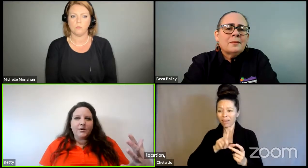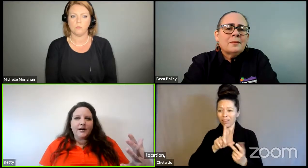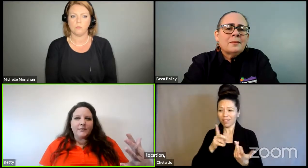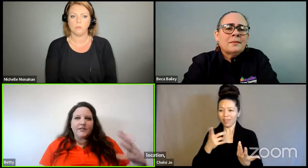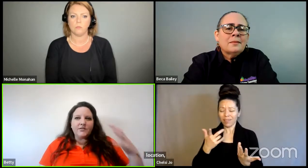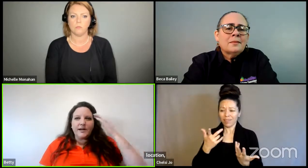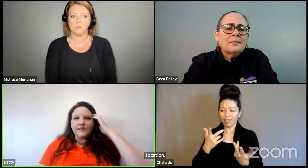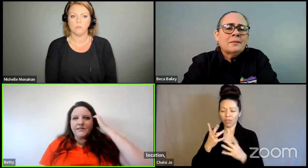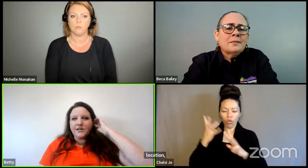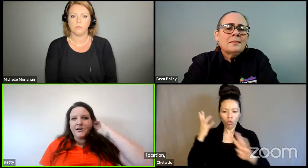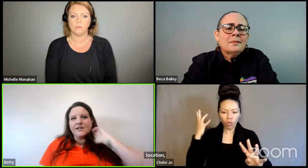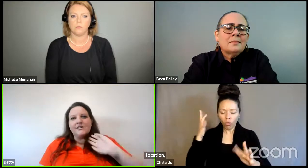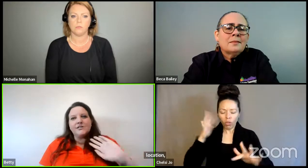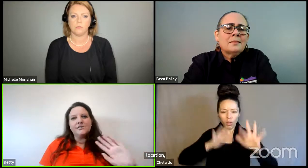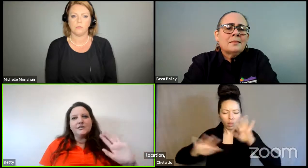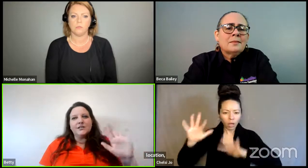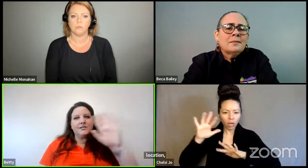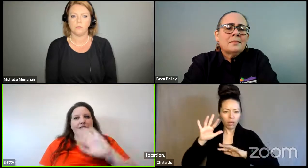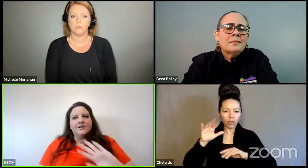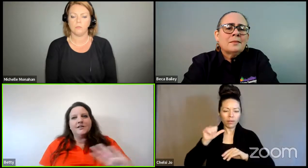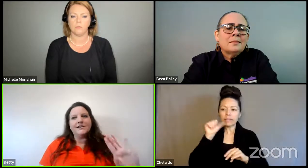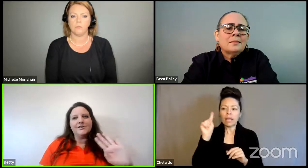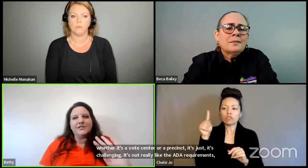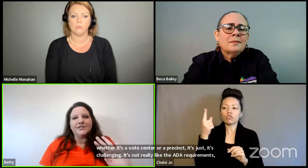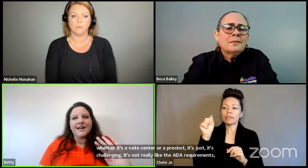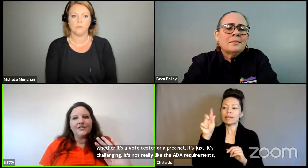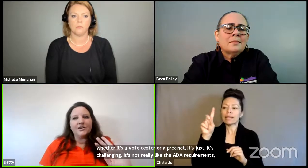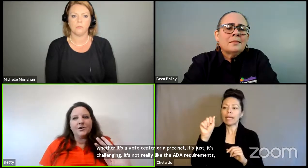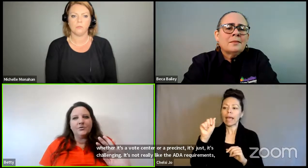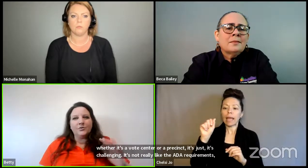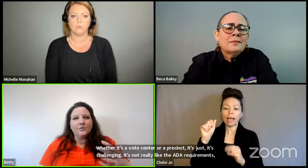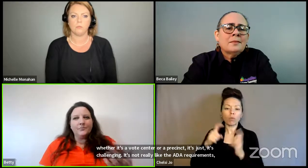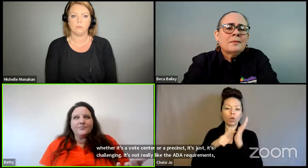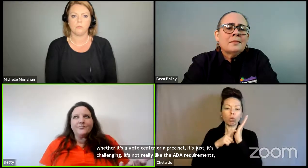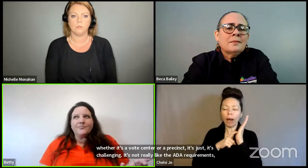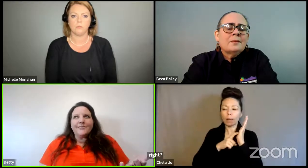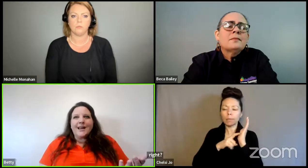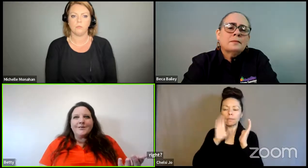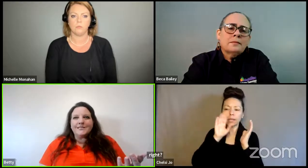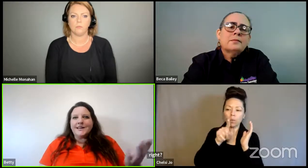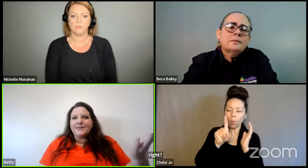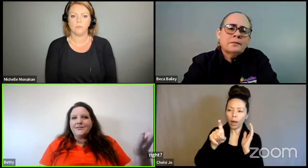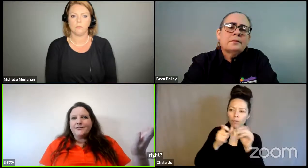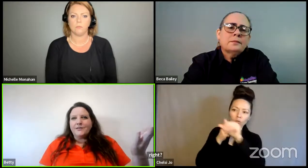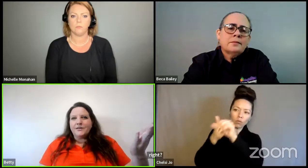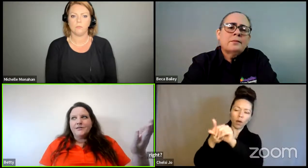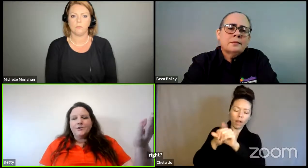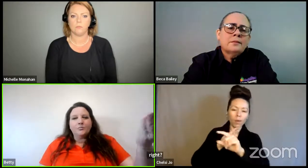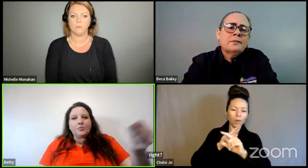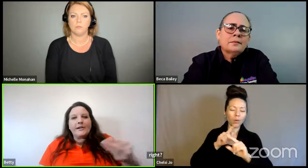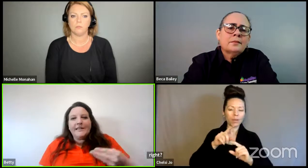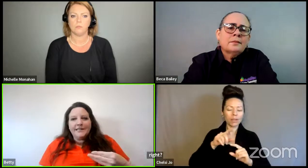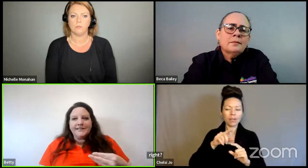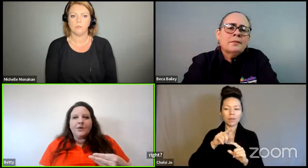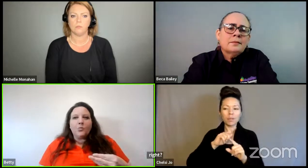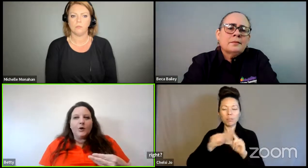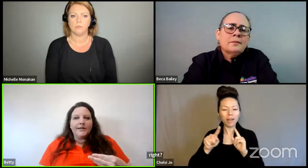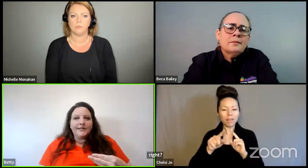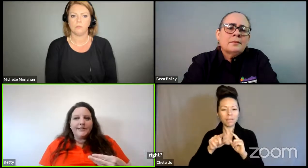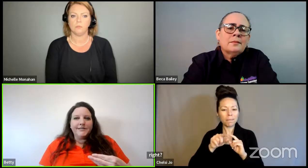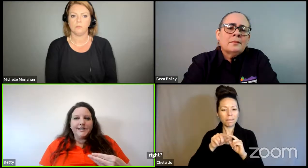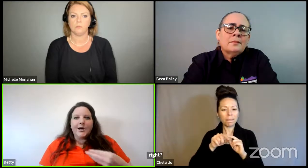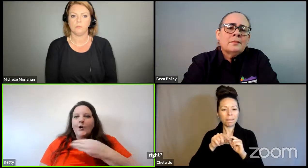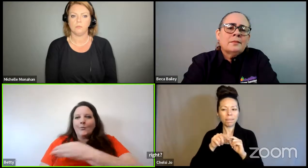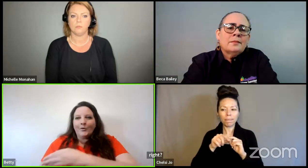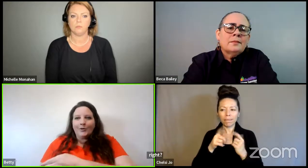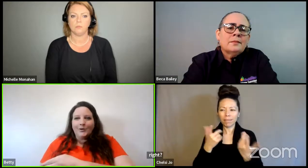ADA requirements, right, that they're allowed, the elections have to go through. Outside of you bringing